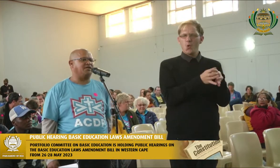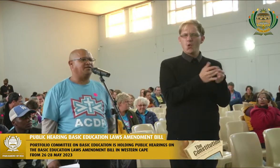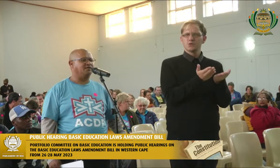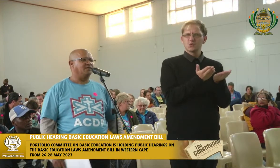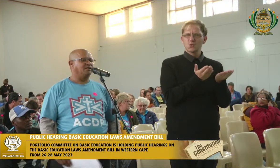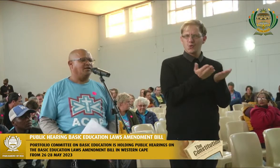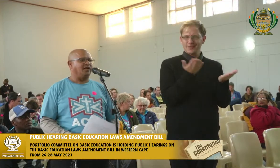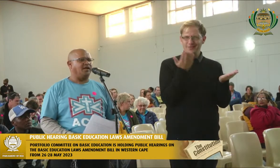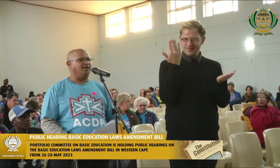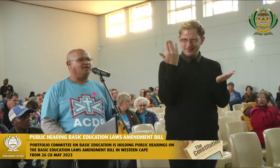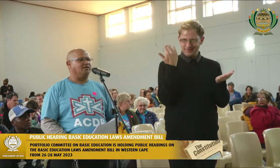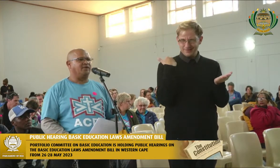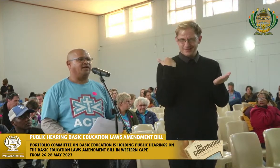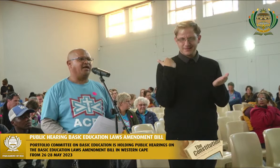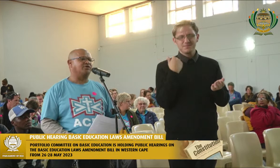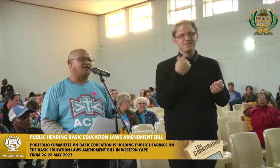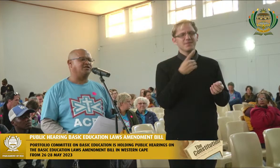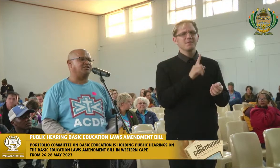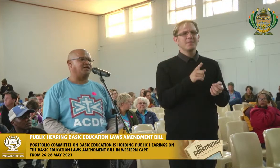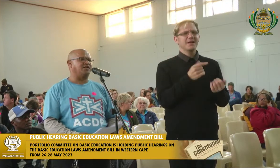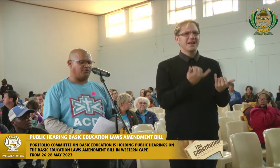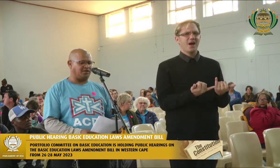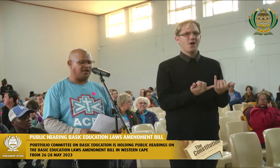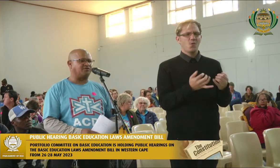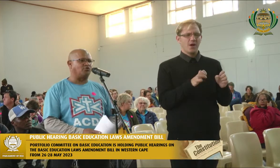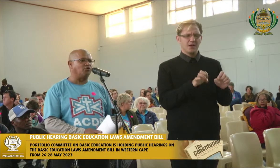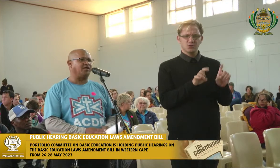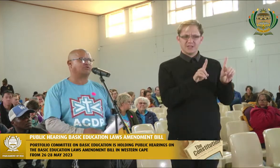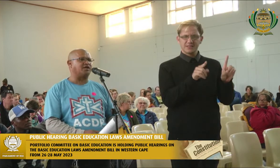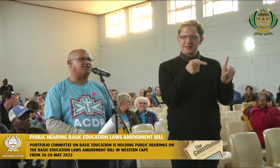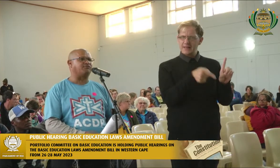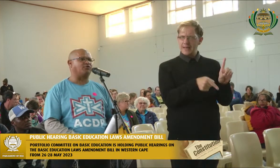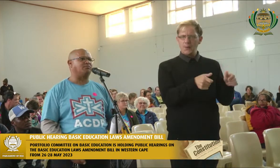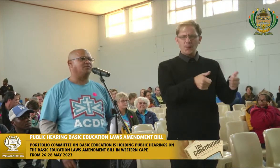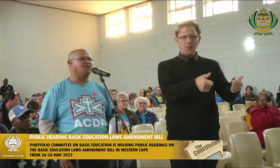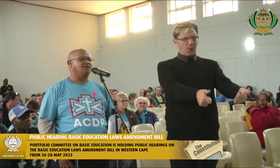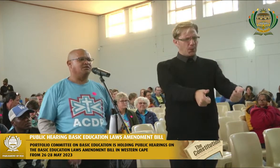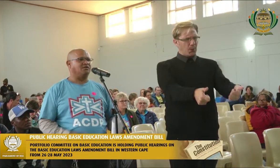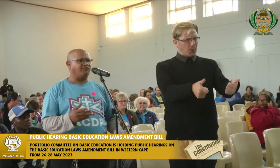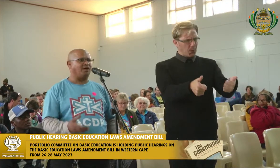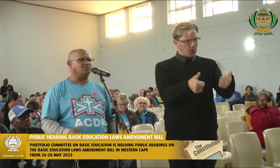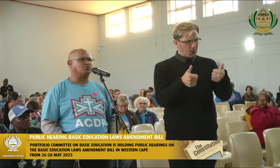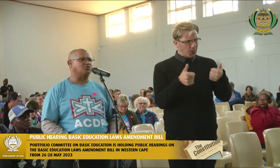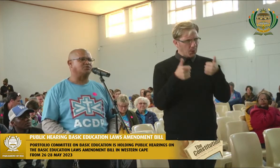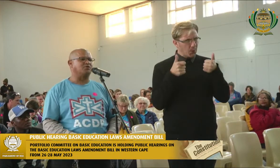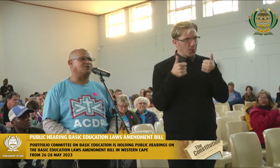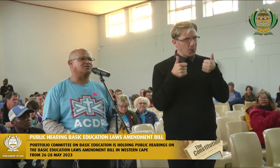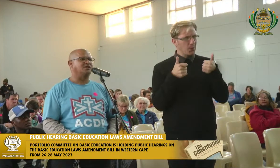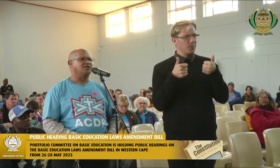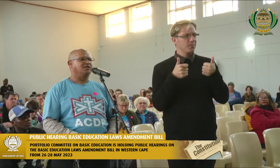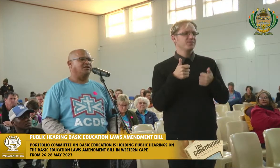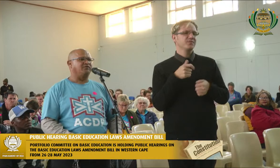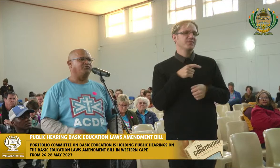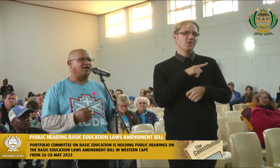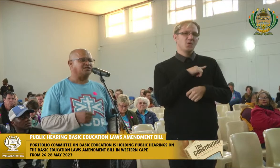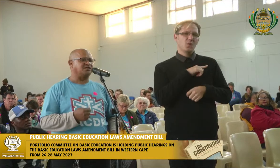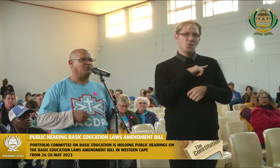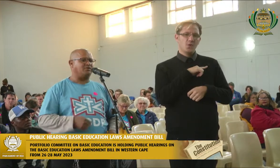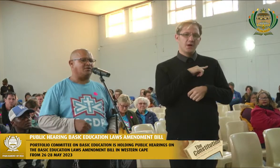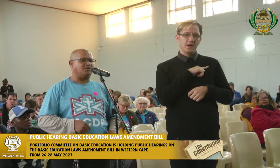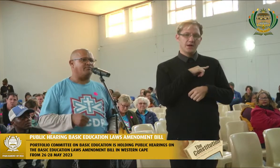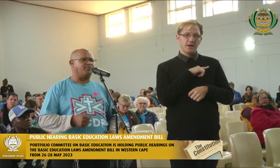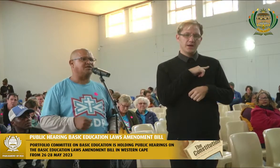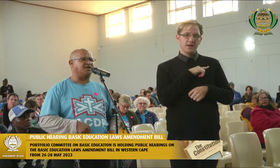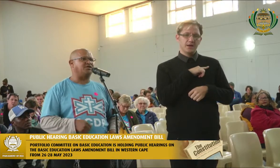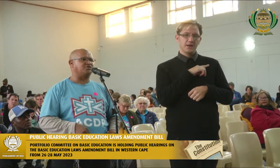was and that. And by the education there, we get good education from the farm schools because if you can